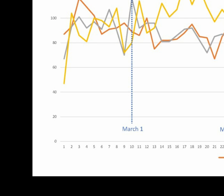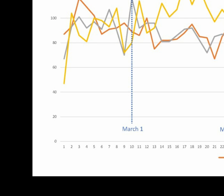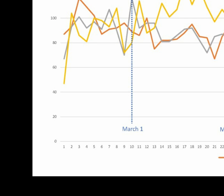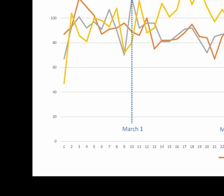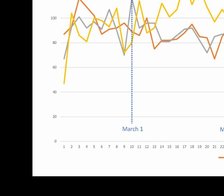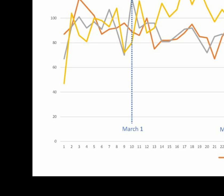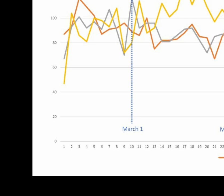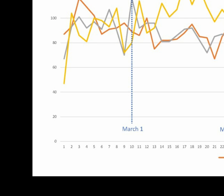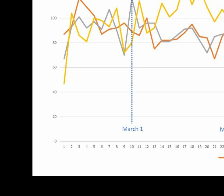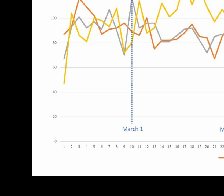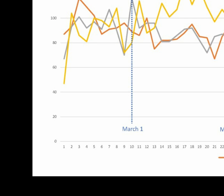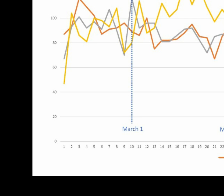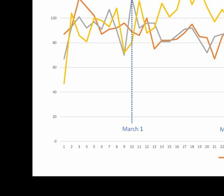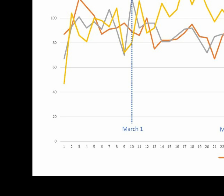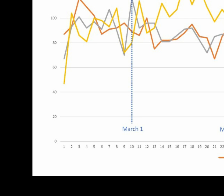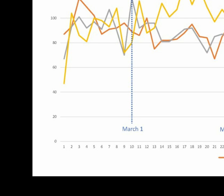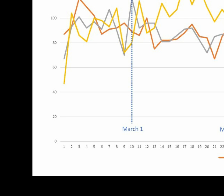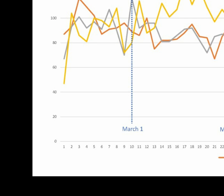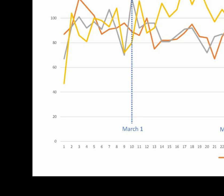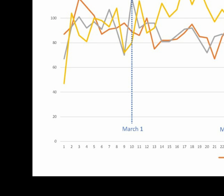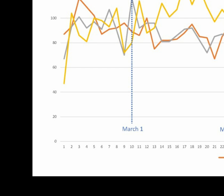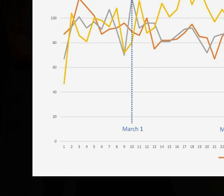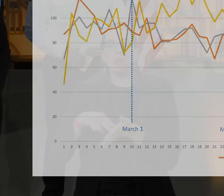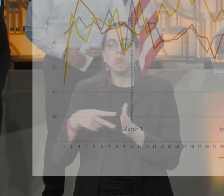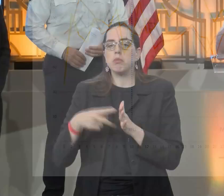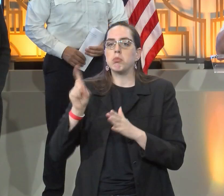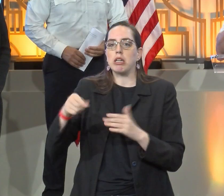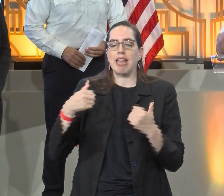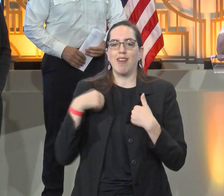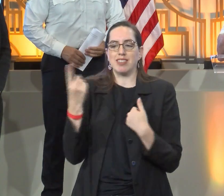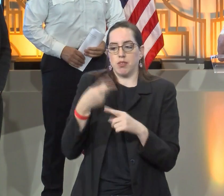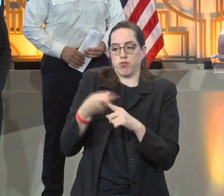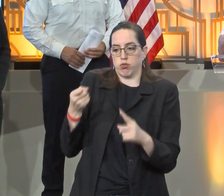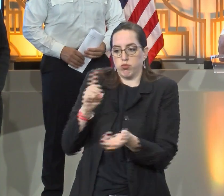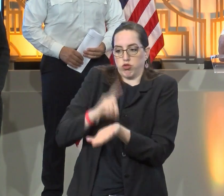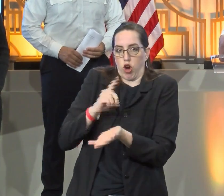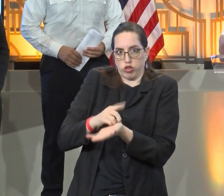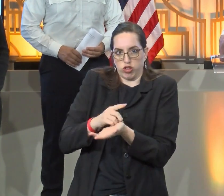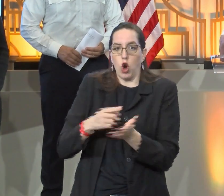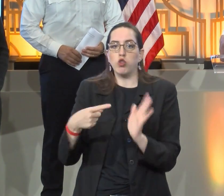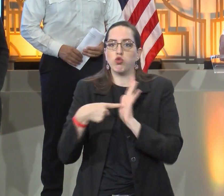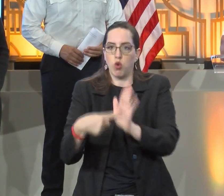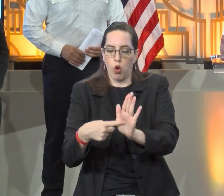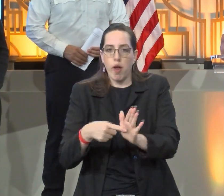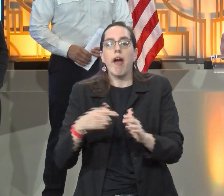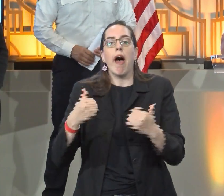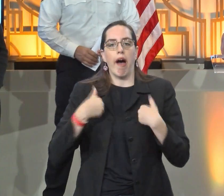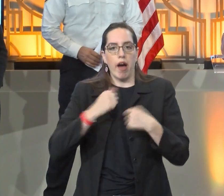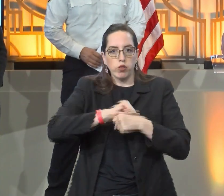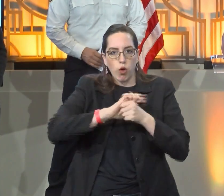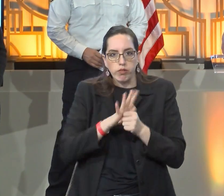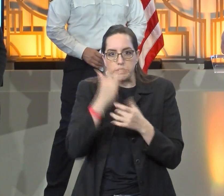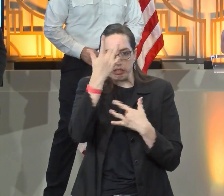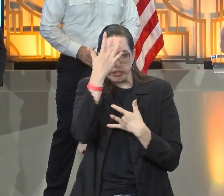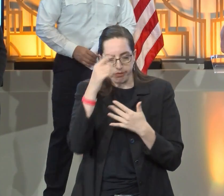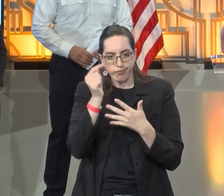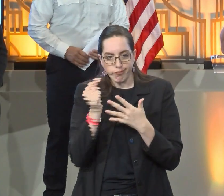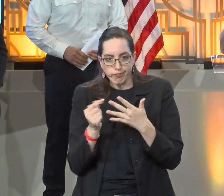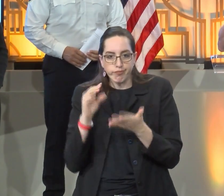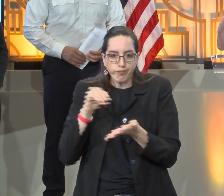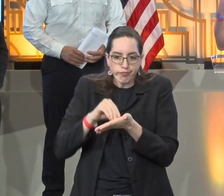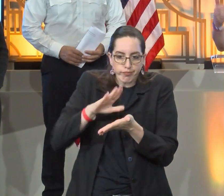as COVID-related, the death certificate needs to have something from the physician indicating a COVID-related illness,